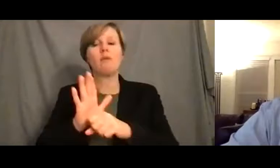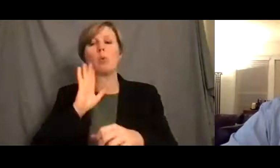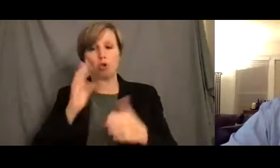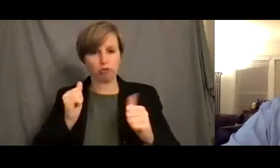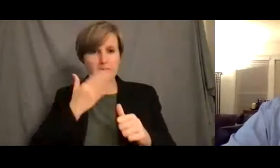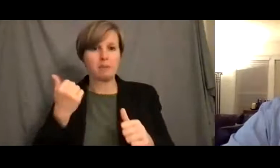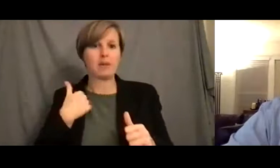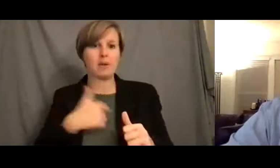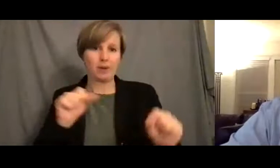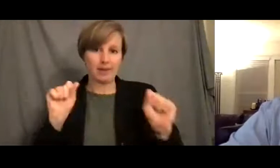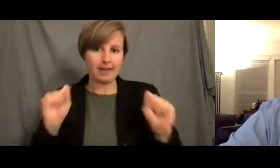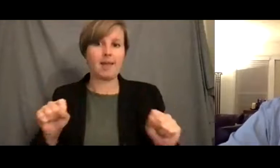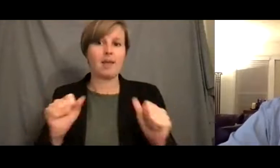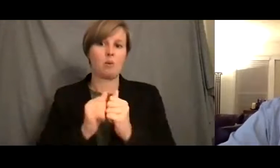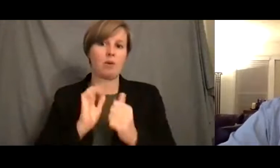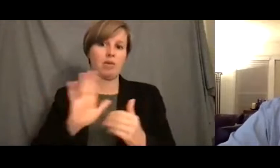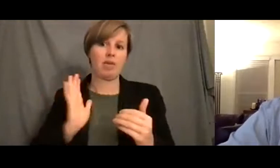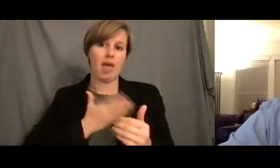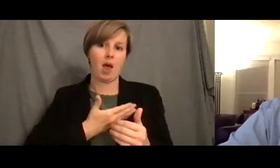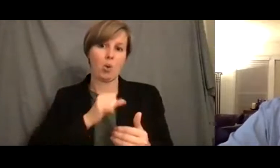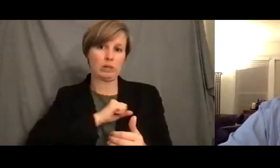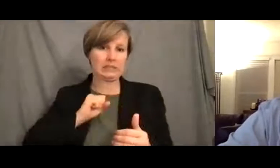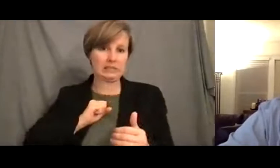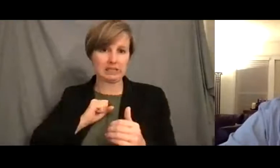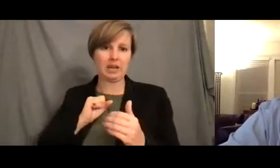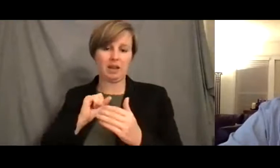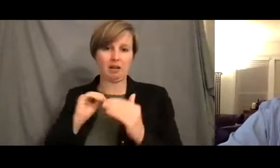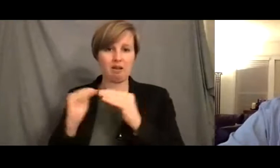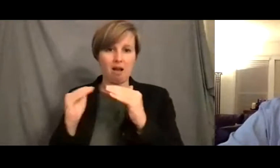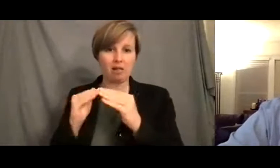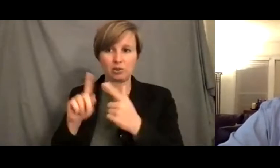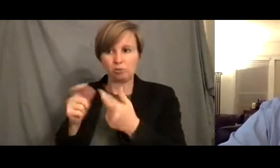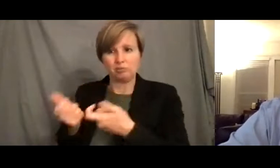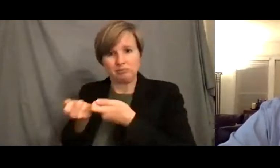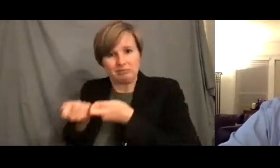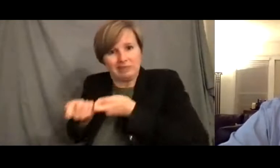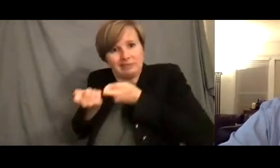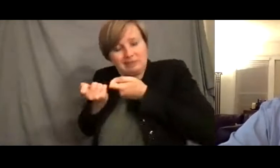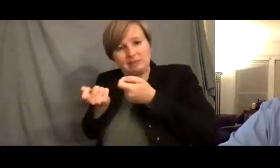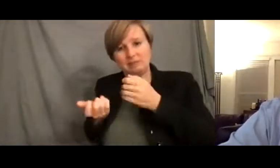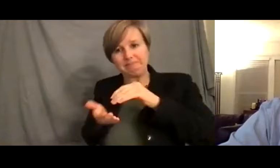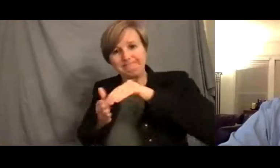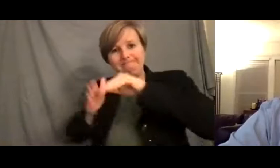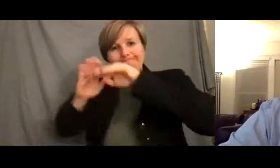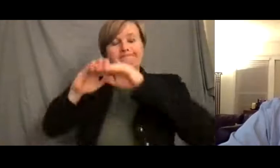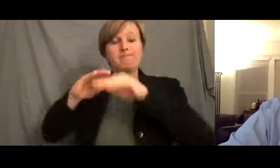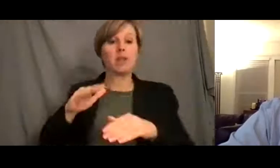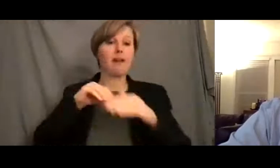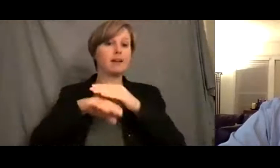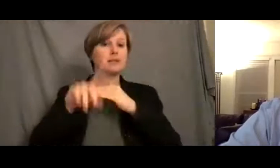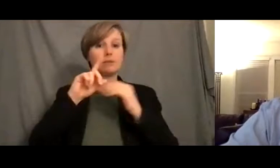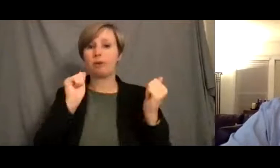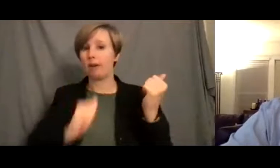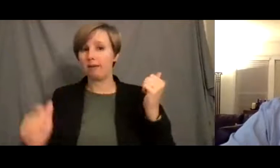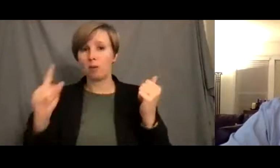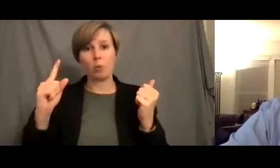we can with our Senate colleagues to get the number up. access to everyone to healthcare is something